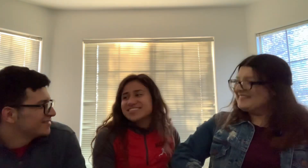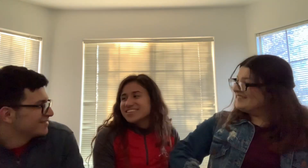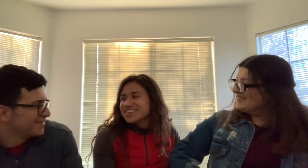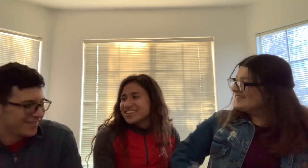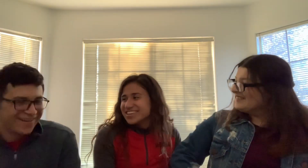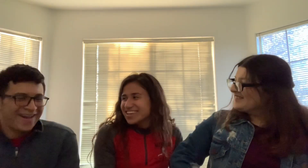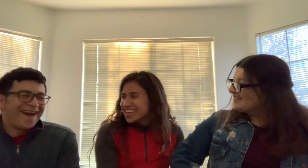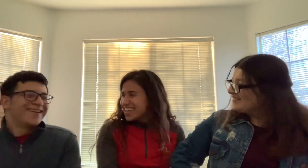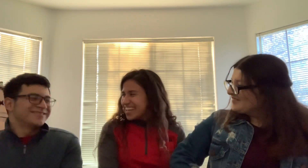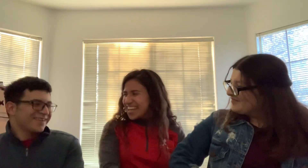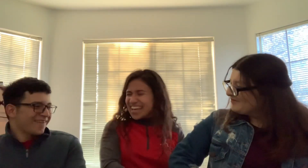something.